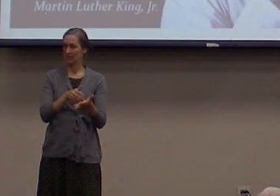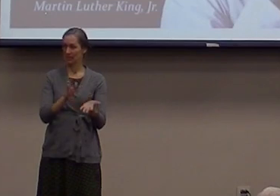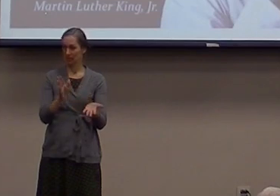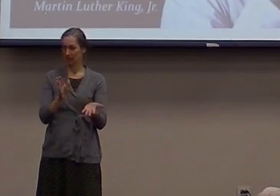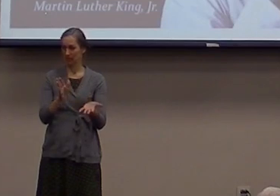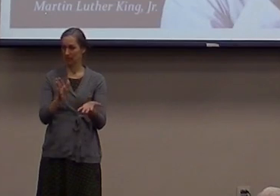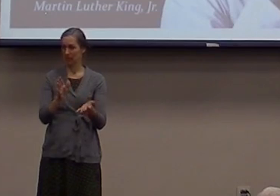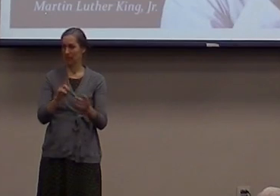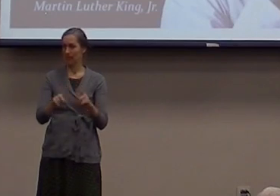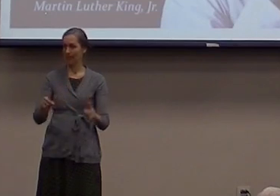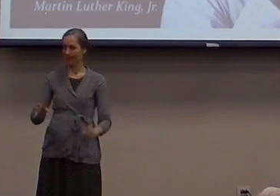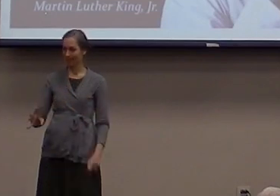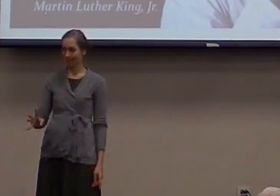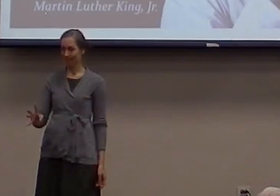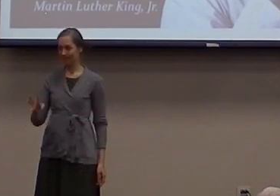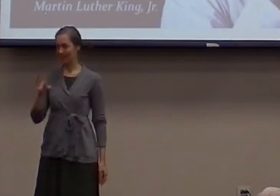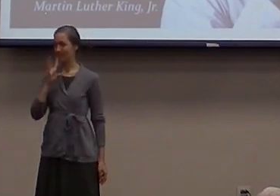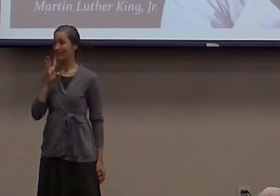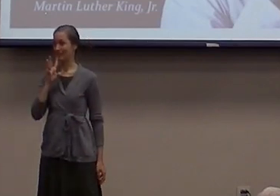Let's speak.